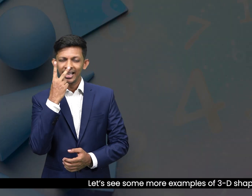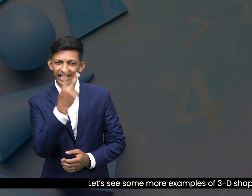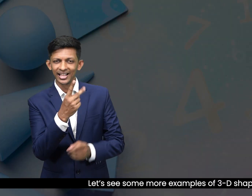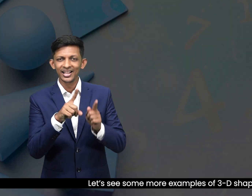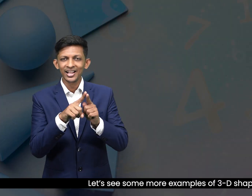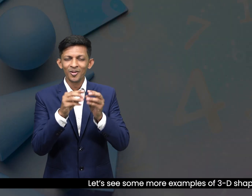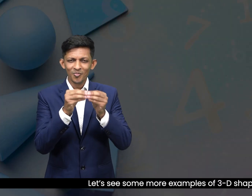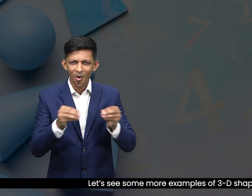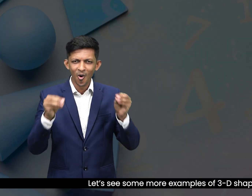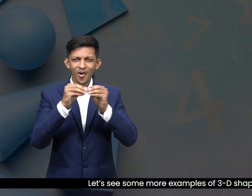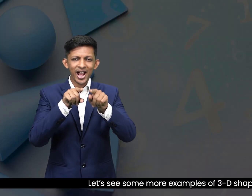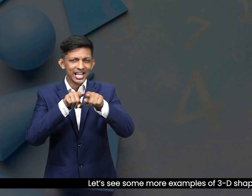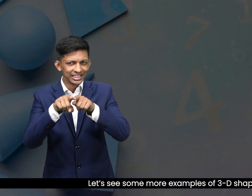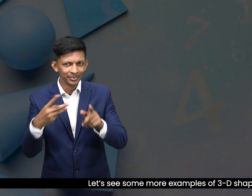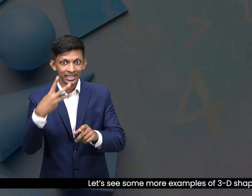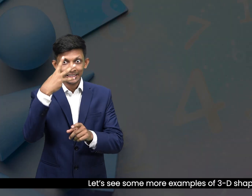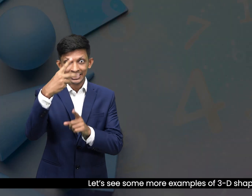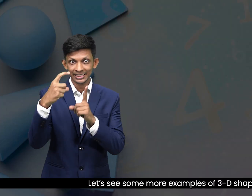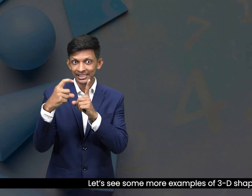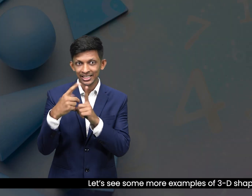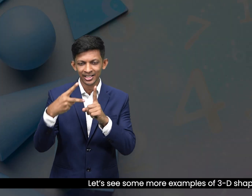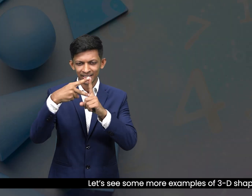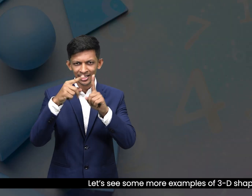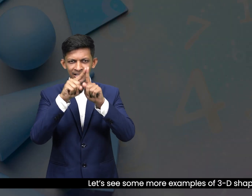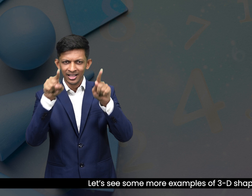Let's see some more examples of 3D shapes.